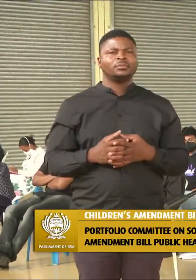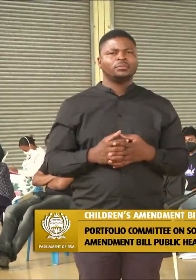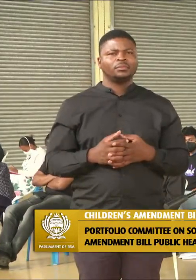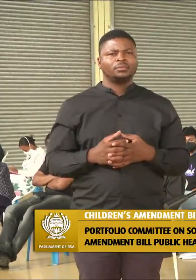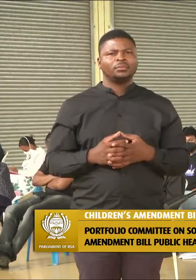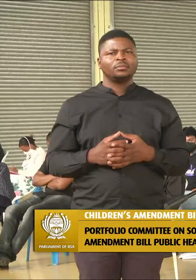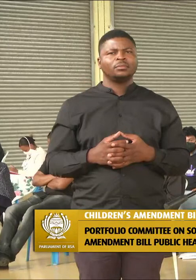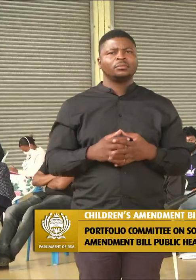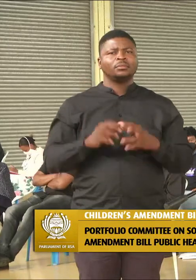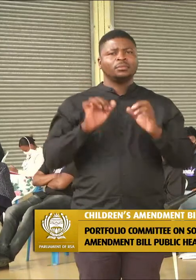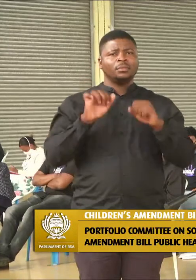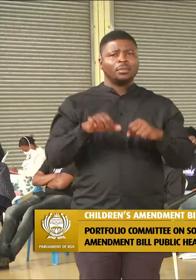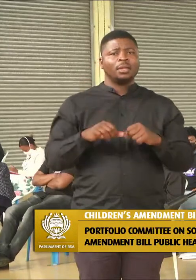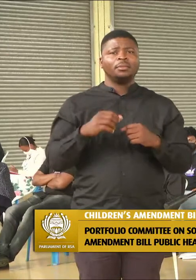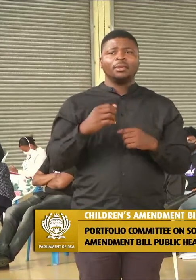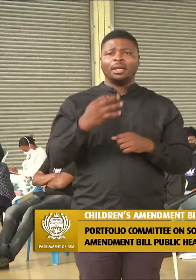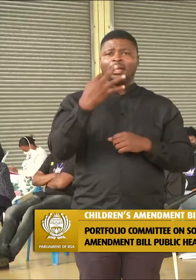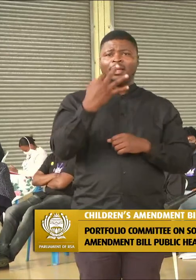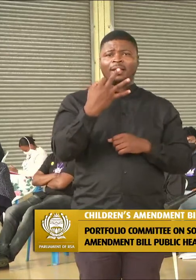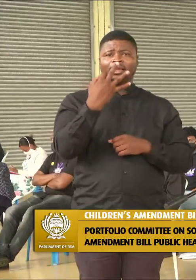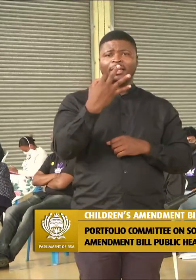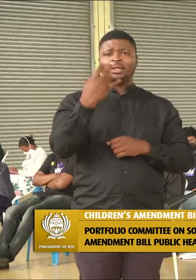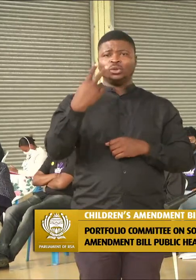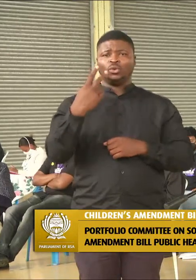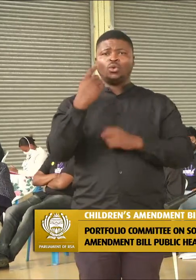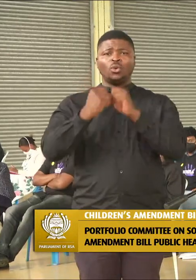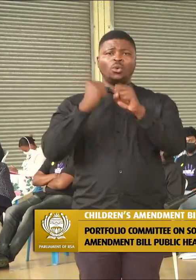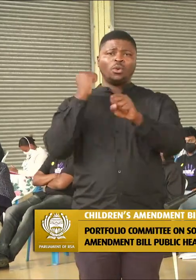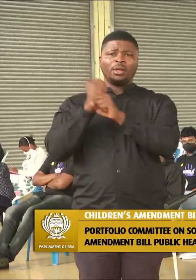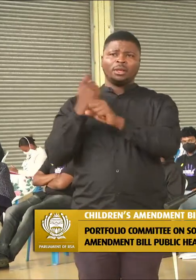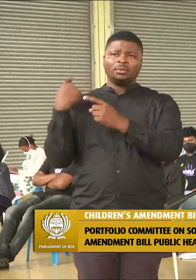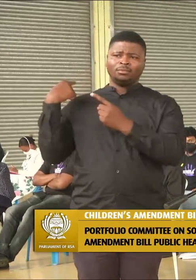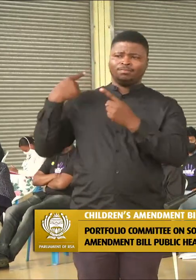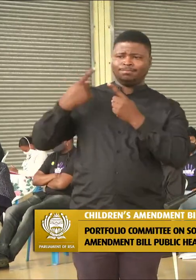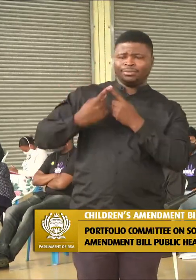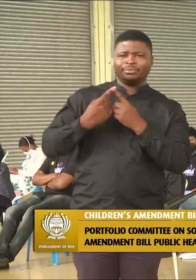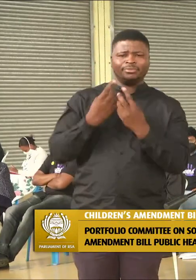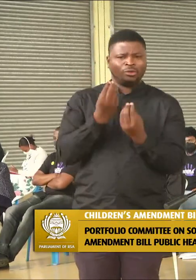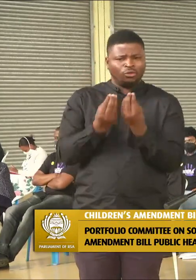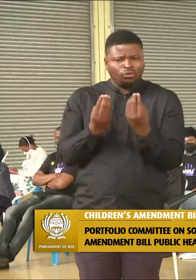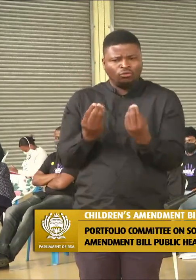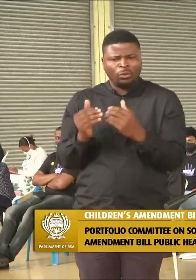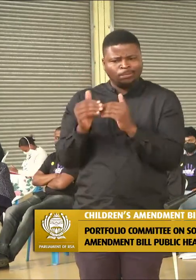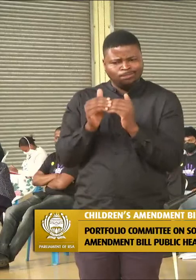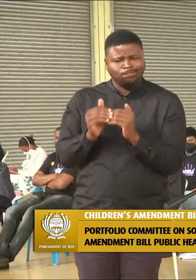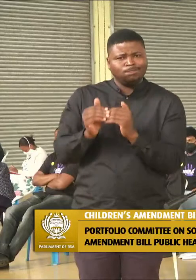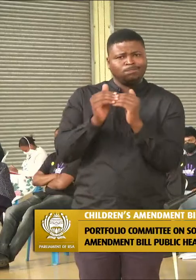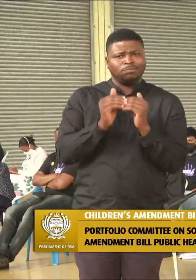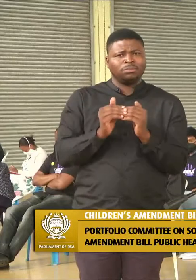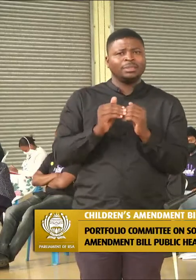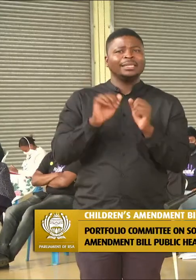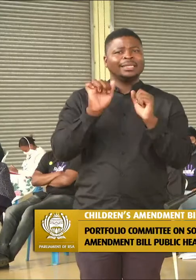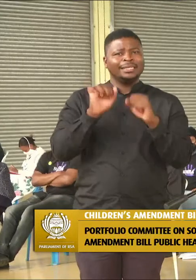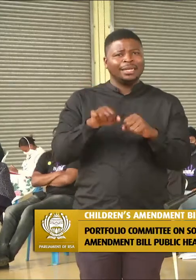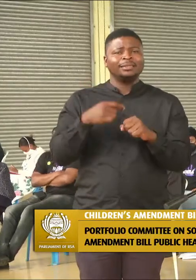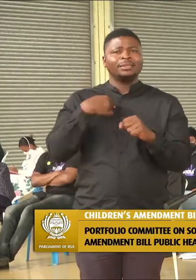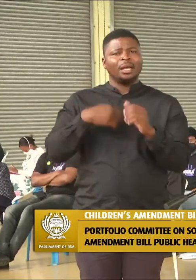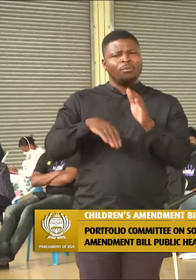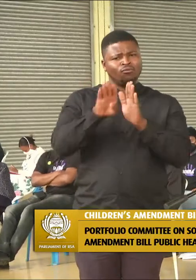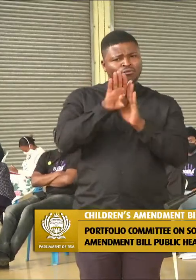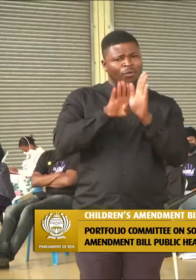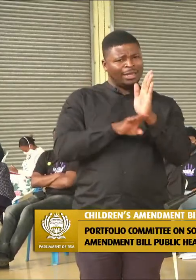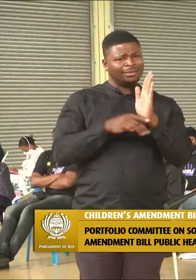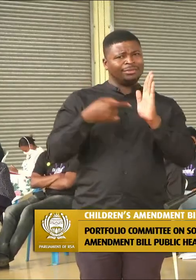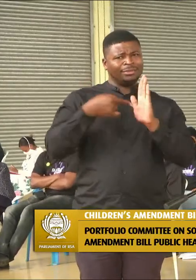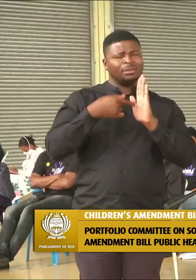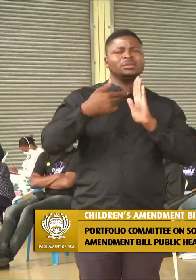ngisebenzile nabantwana for 32 years. I worked with children for 32 years. Ingakho ngithi ngiyayincoma iAct eParliament